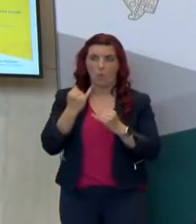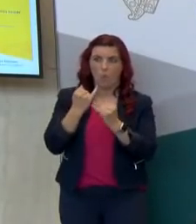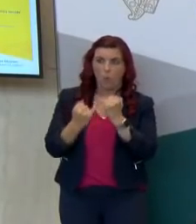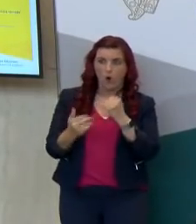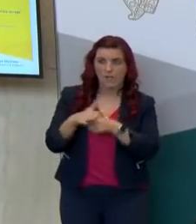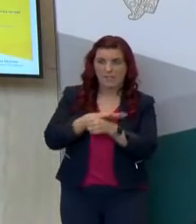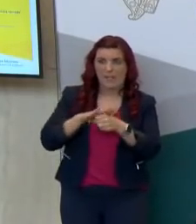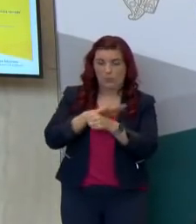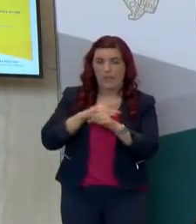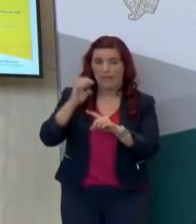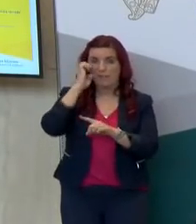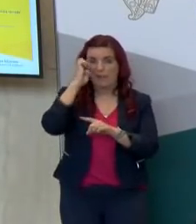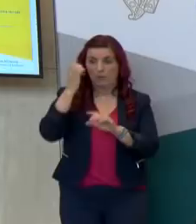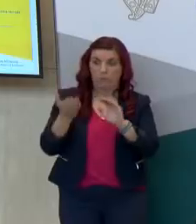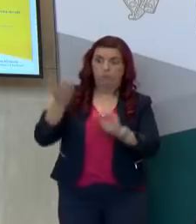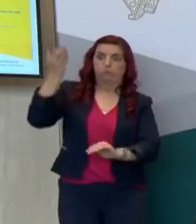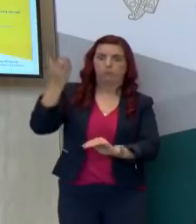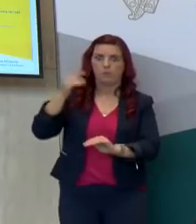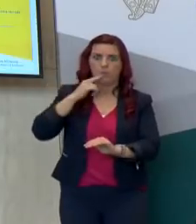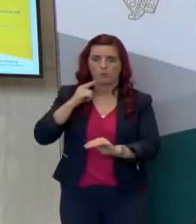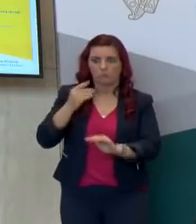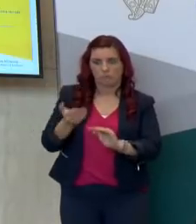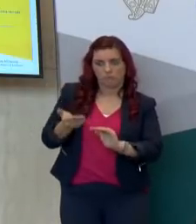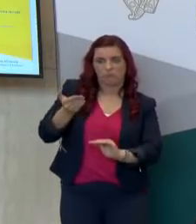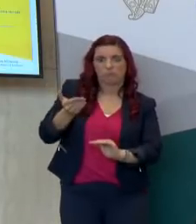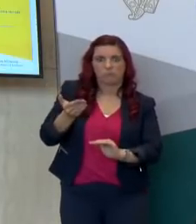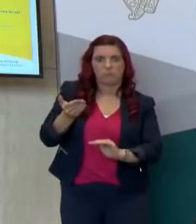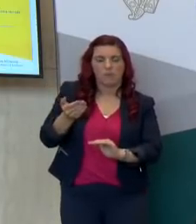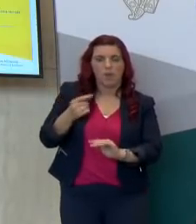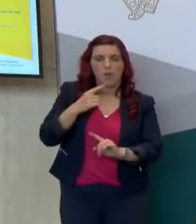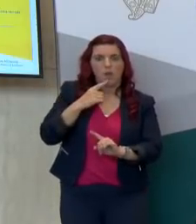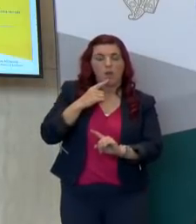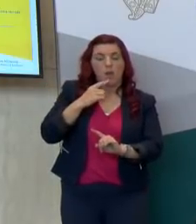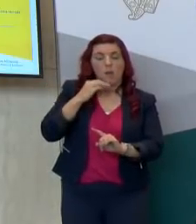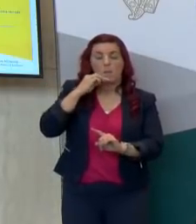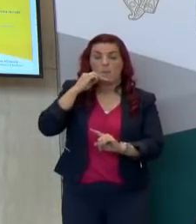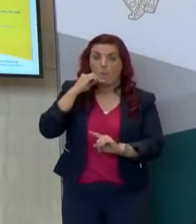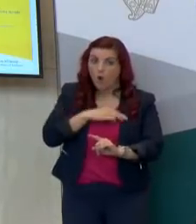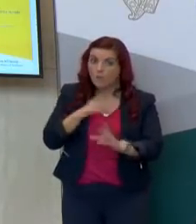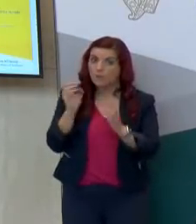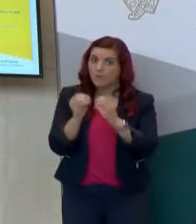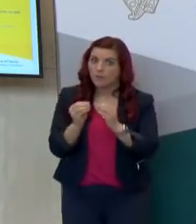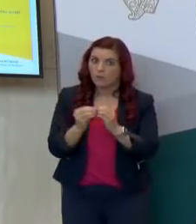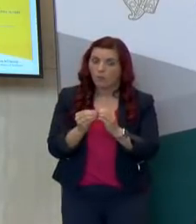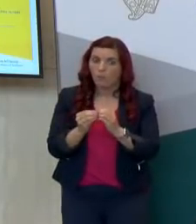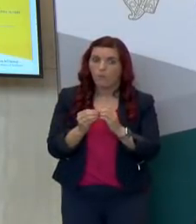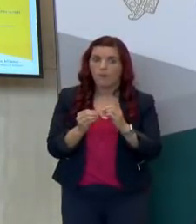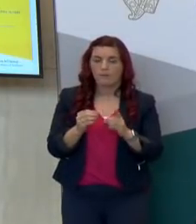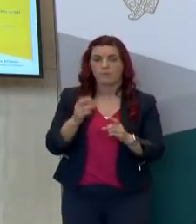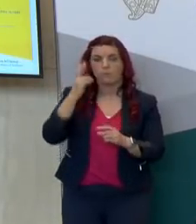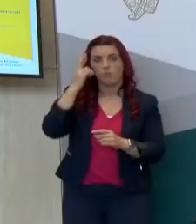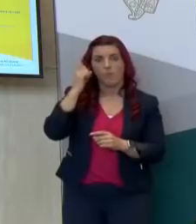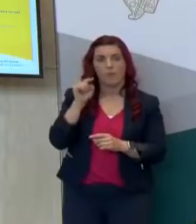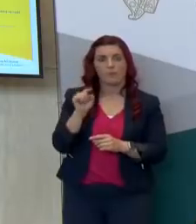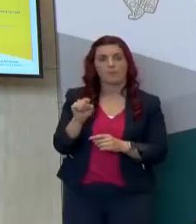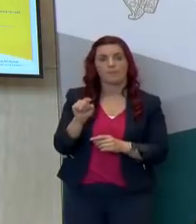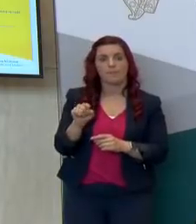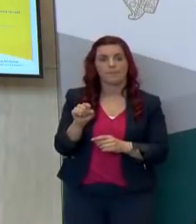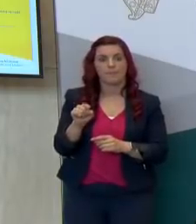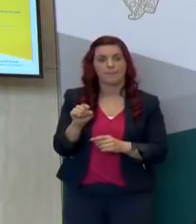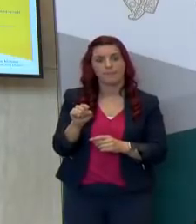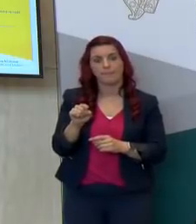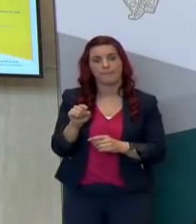has materialised. But I think it's also important to emphasise that the These data are always